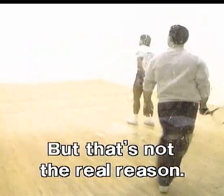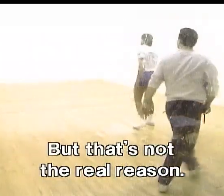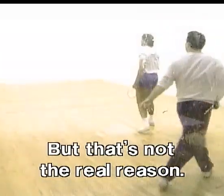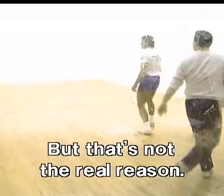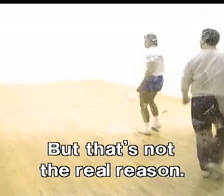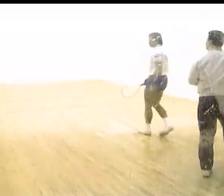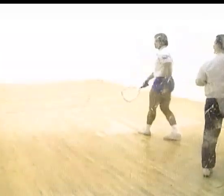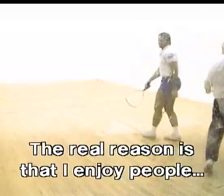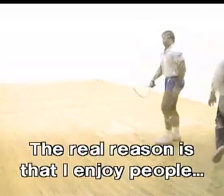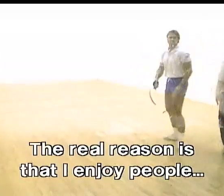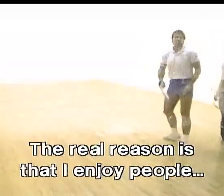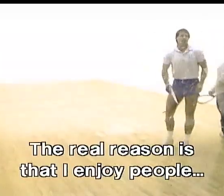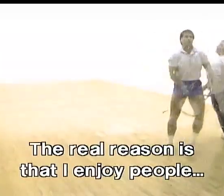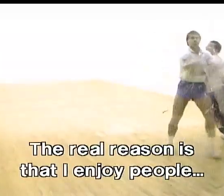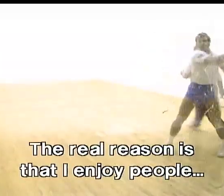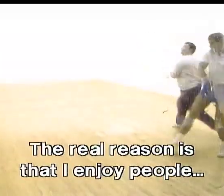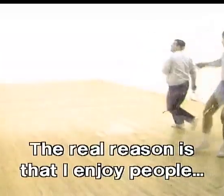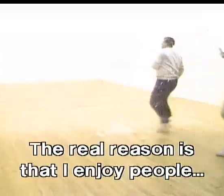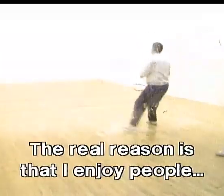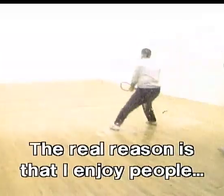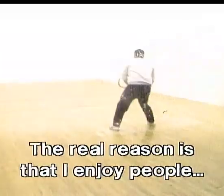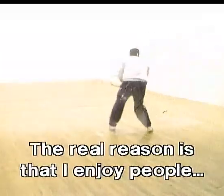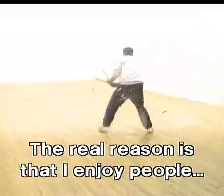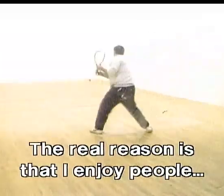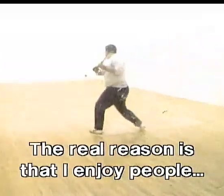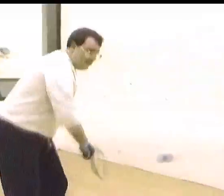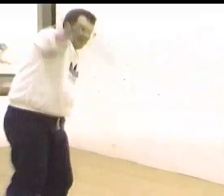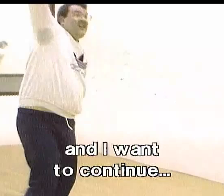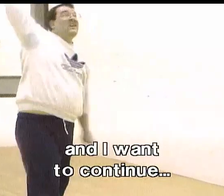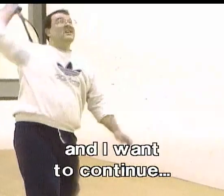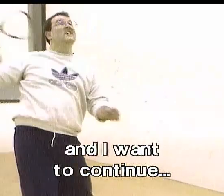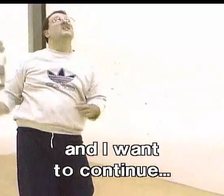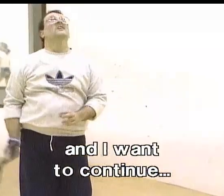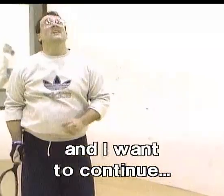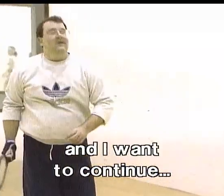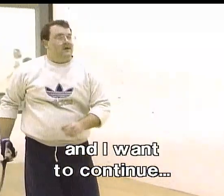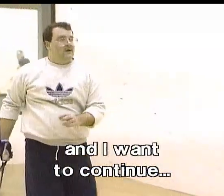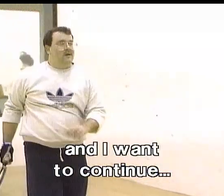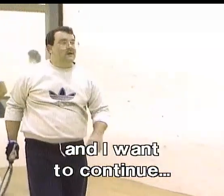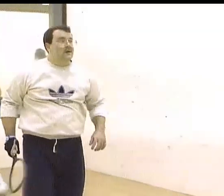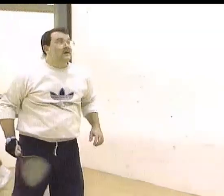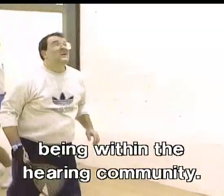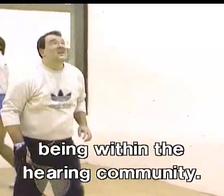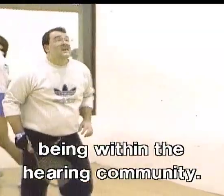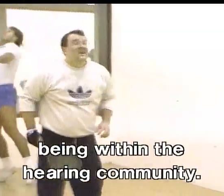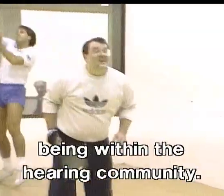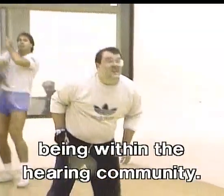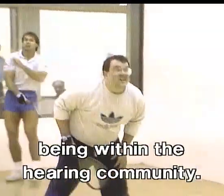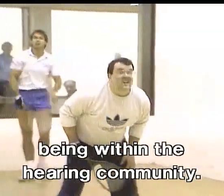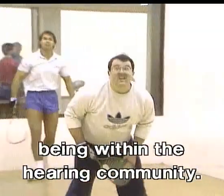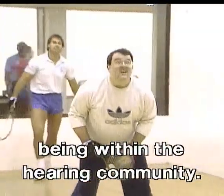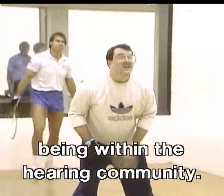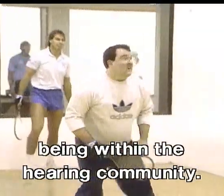real reason is I enjoy people and I wanna continue being within the hearing community.